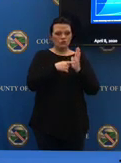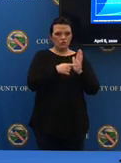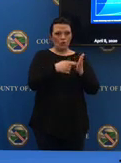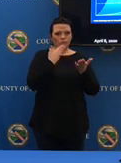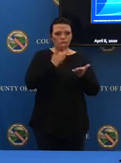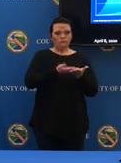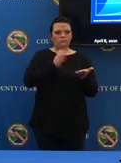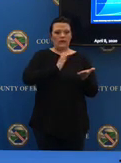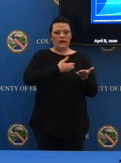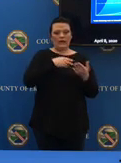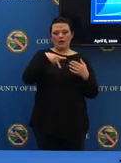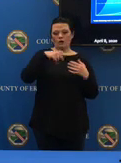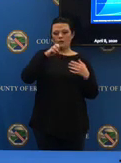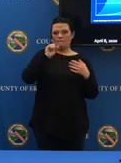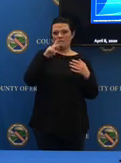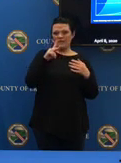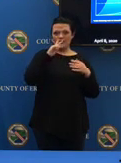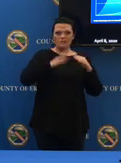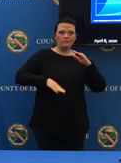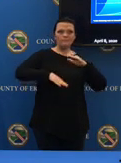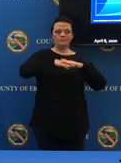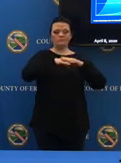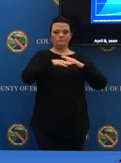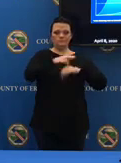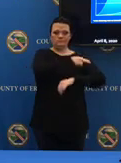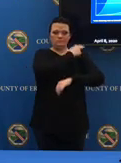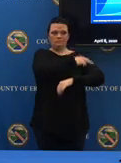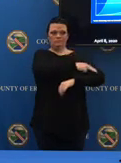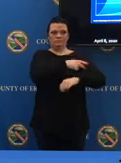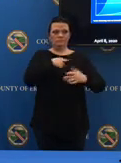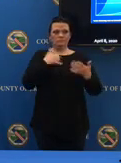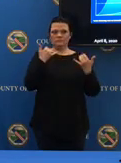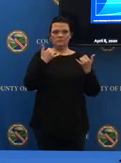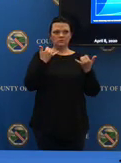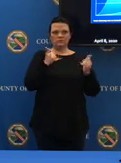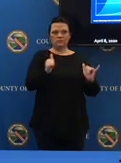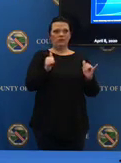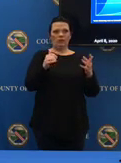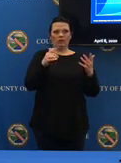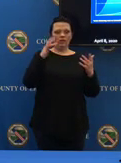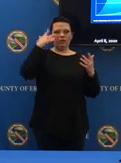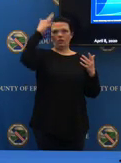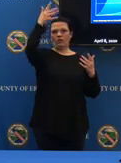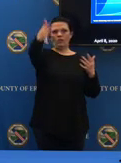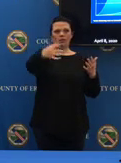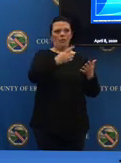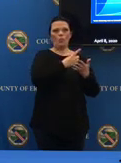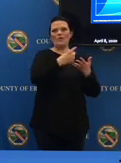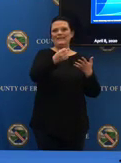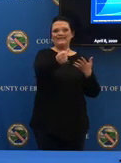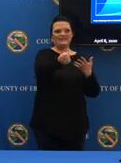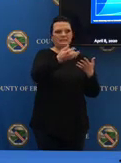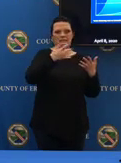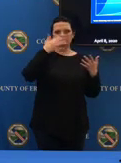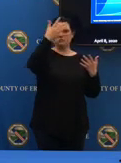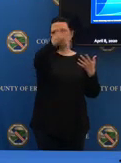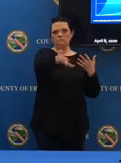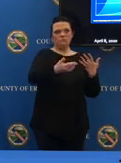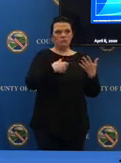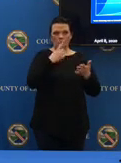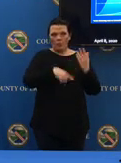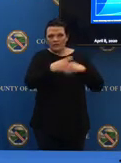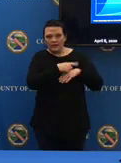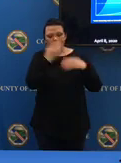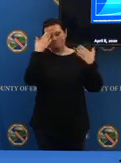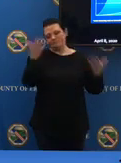number of cases and our peak hospitalization is still weeks off. What day it is, I can't say. I don't know.